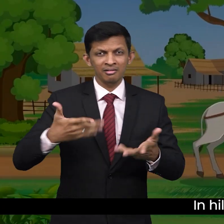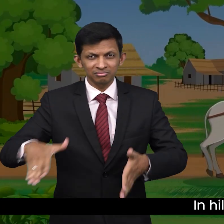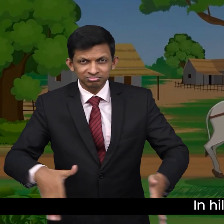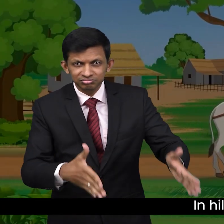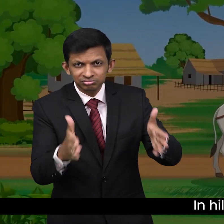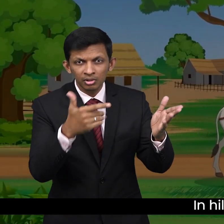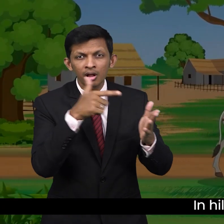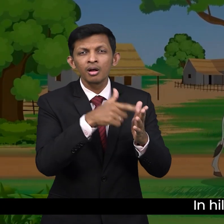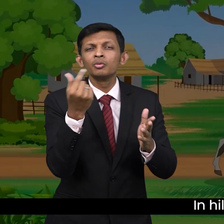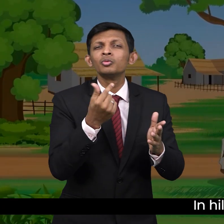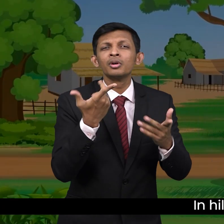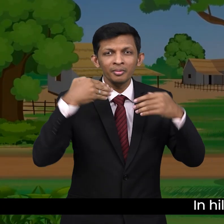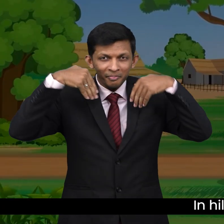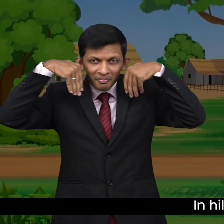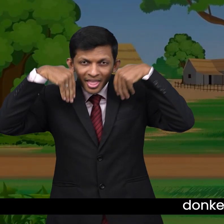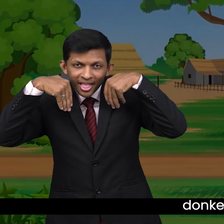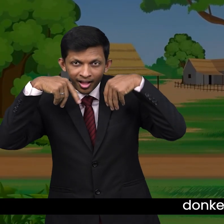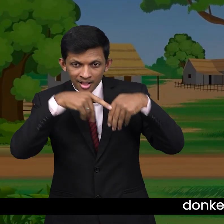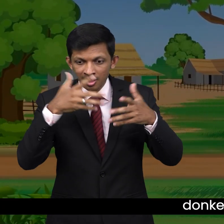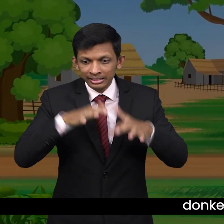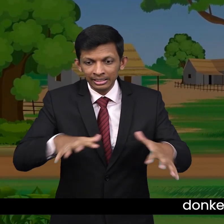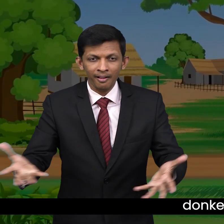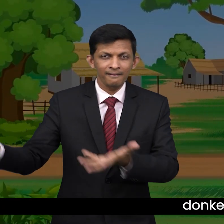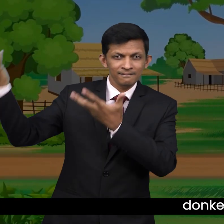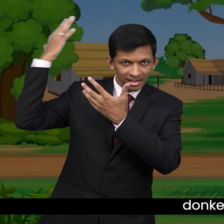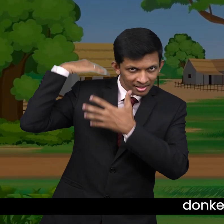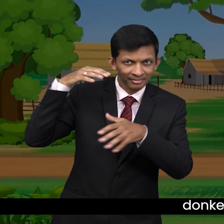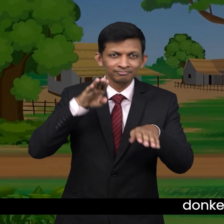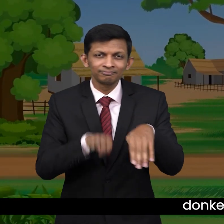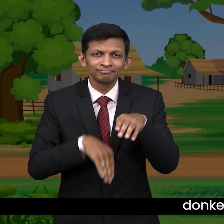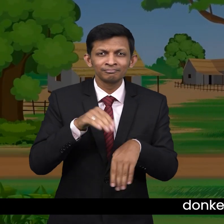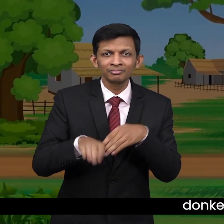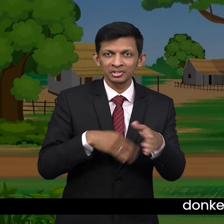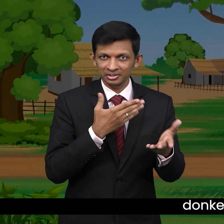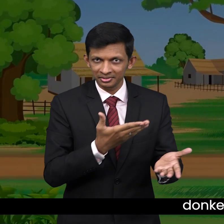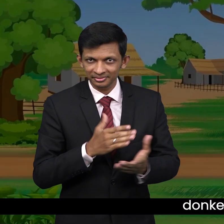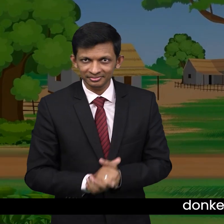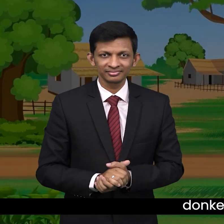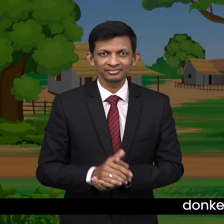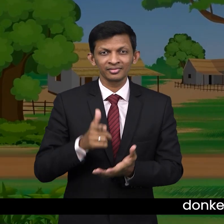In the hilly or narrow paths, donkeys help carry goods.